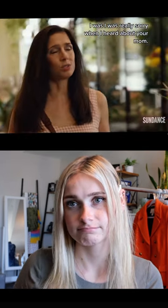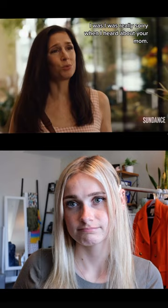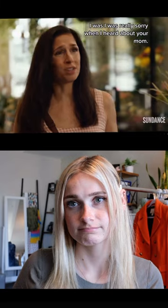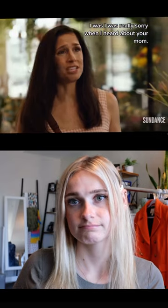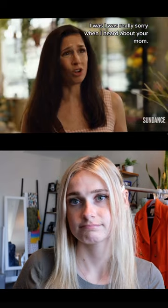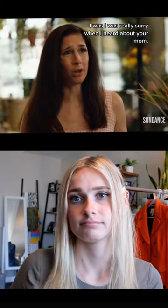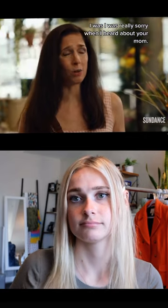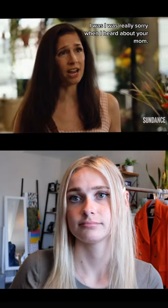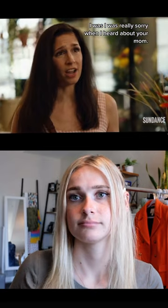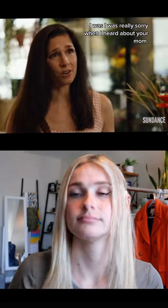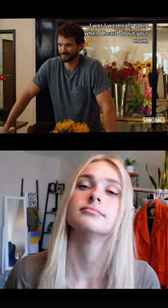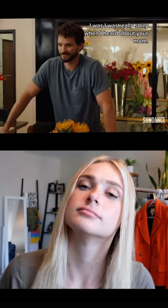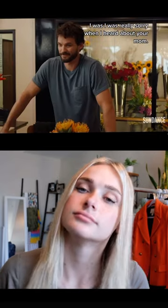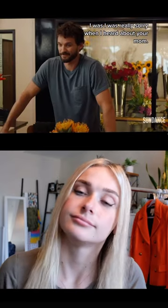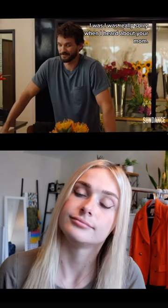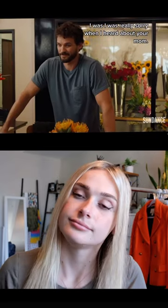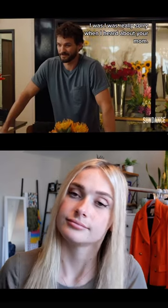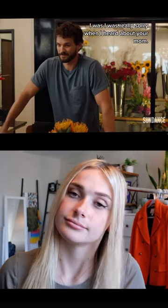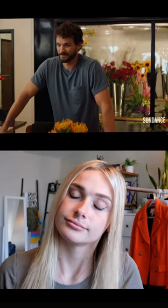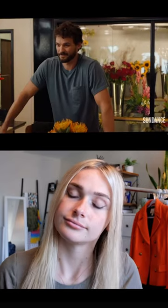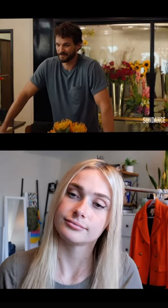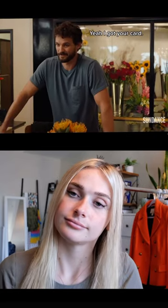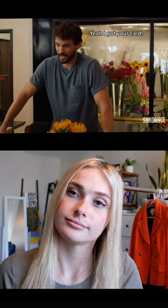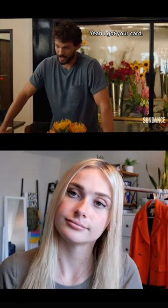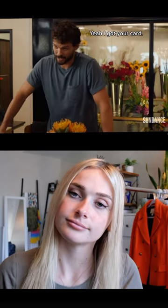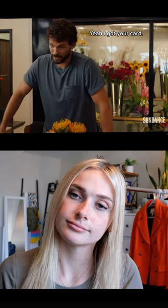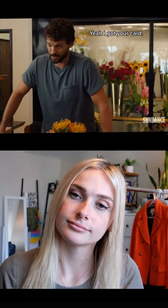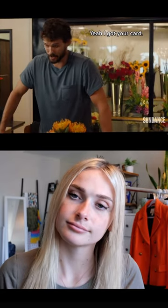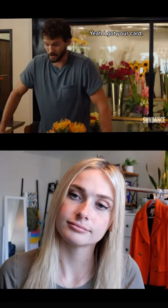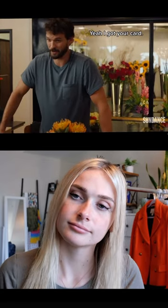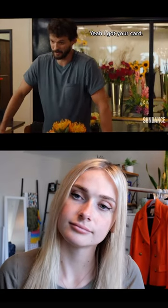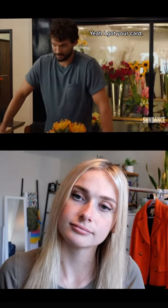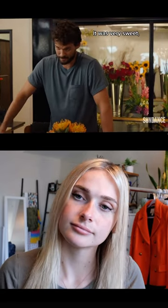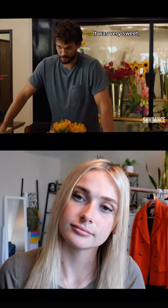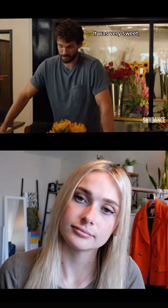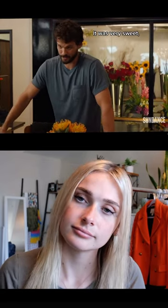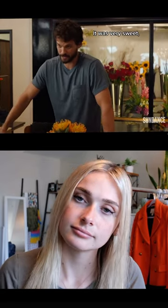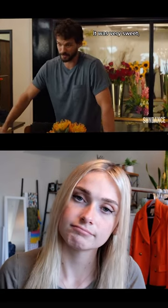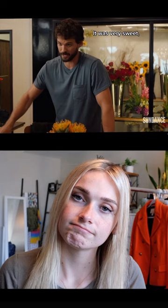I was really sorry when I heard about your mom. Yeah, I got your card. It was very sweet.